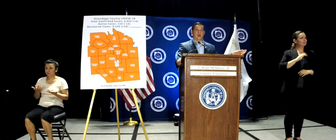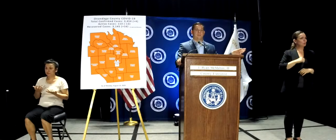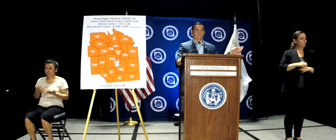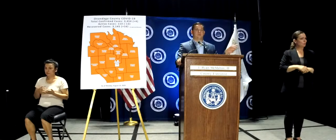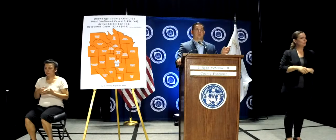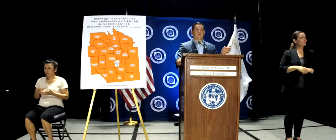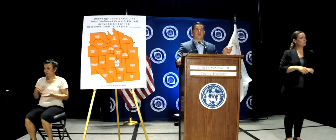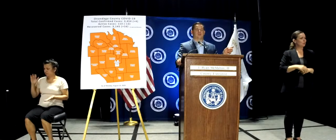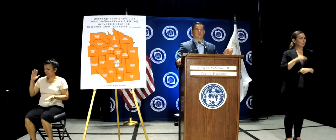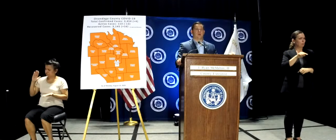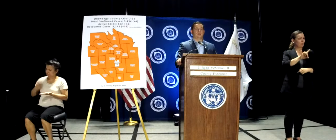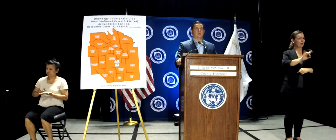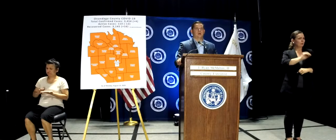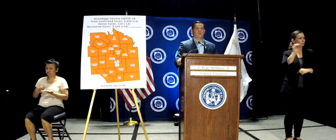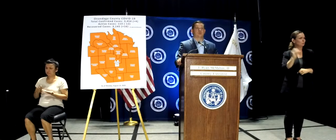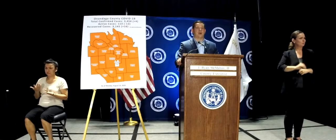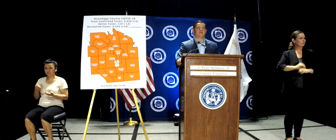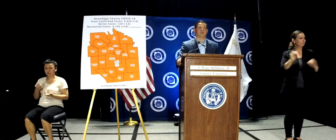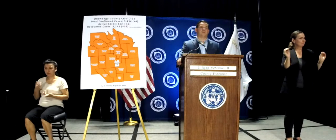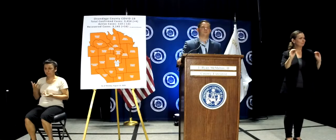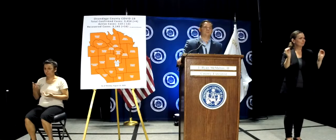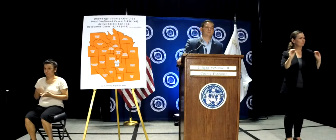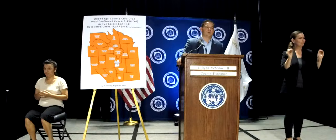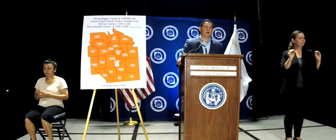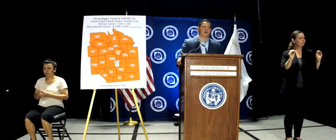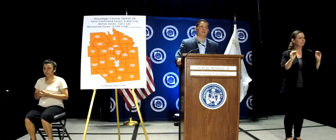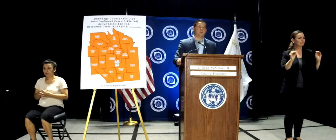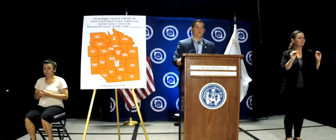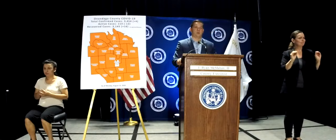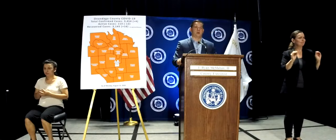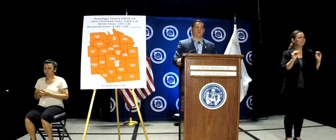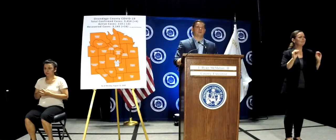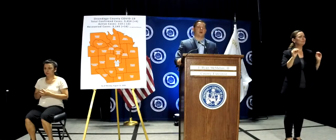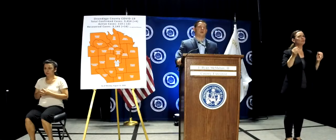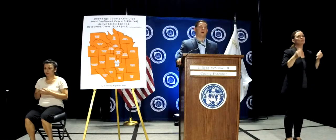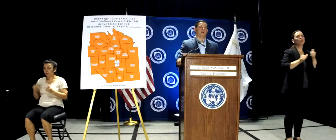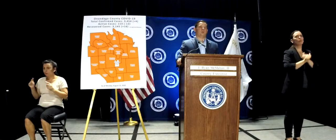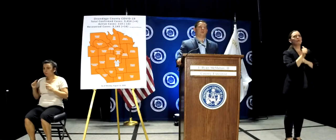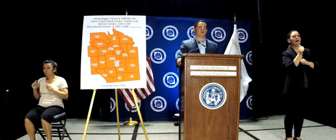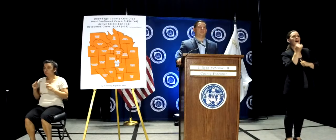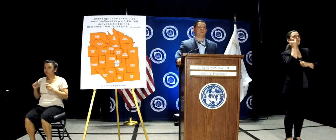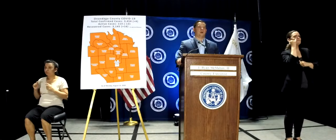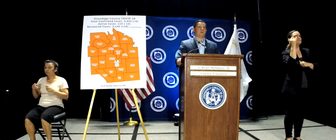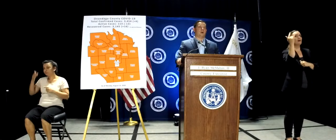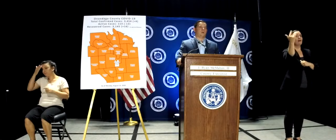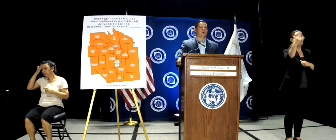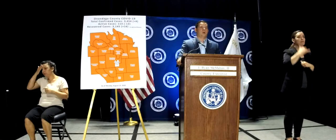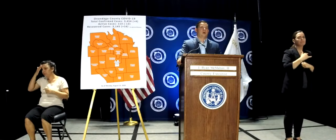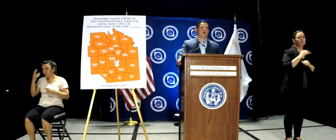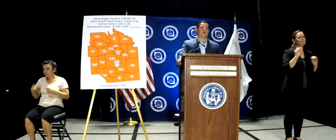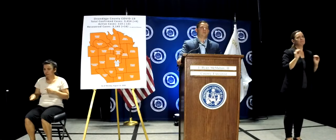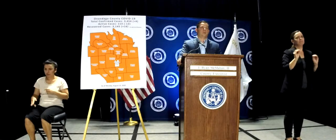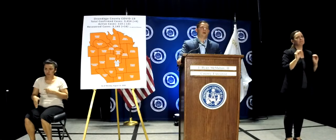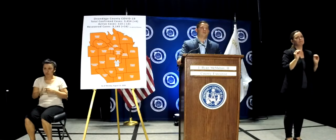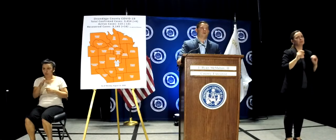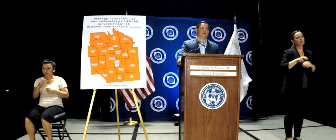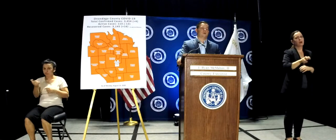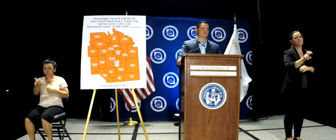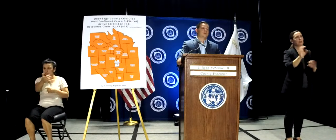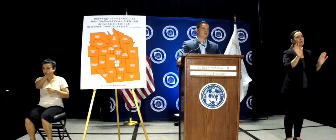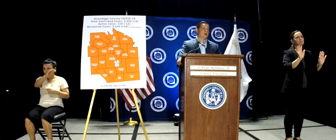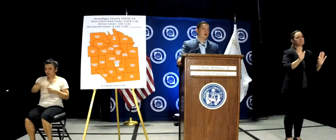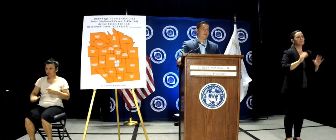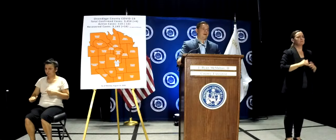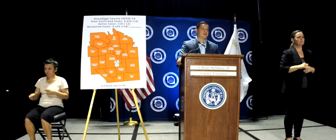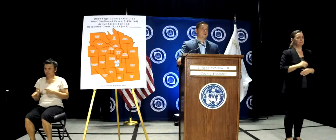potential threat to our infection rate with traveling. We've heard the governor talk about it. We heard the governor talk about and implement